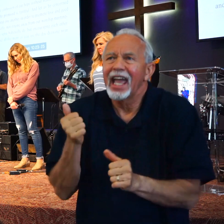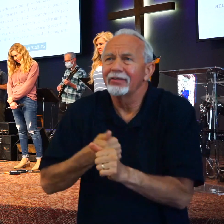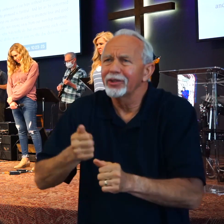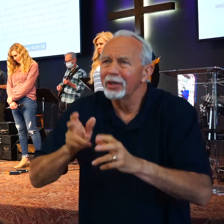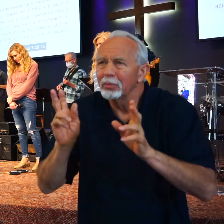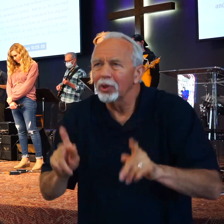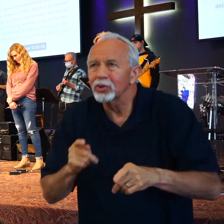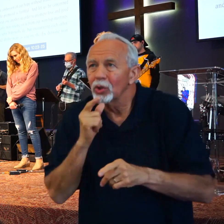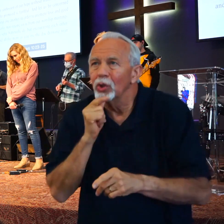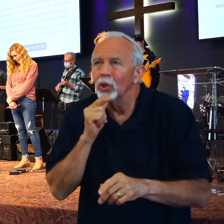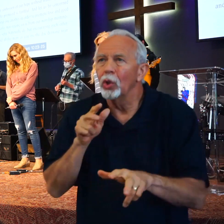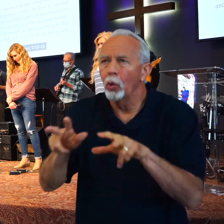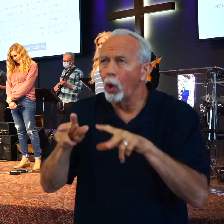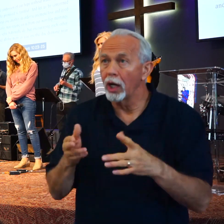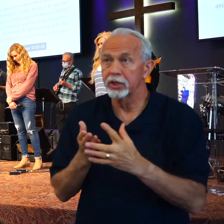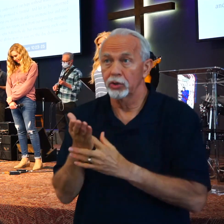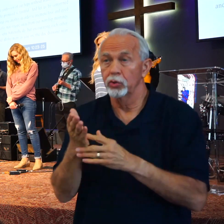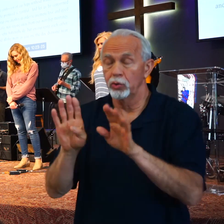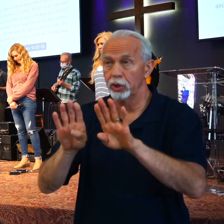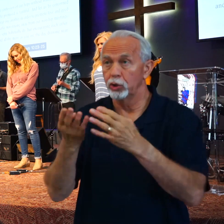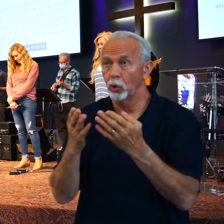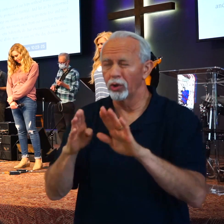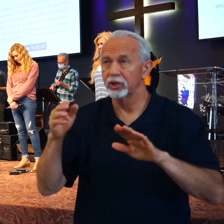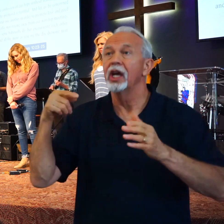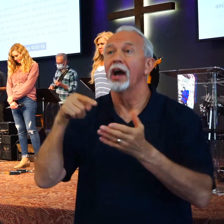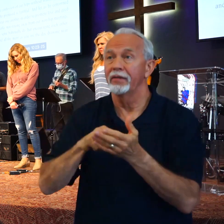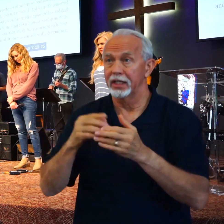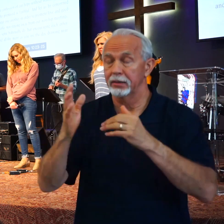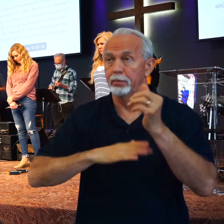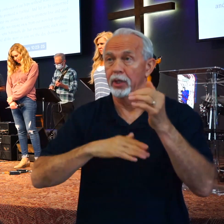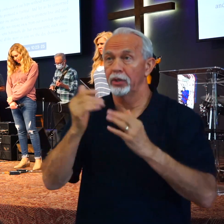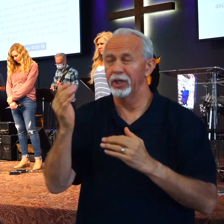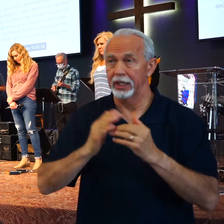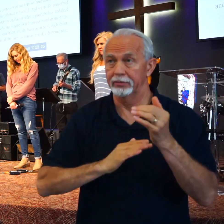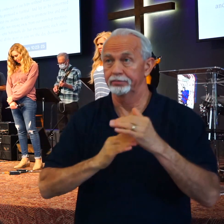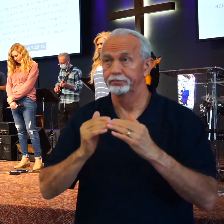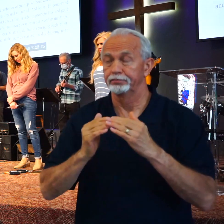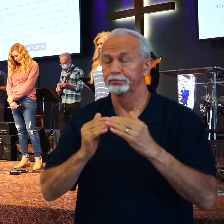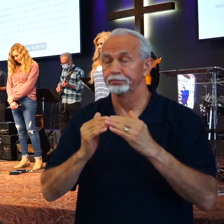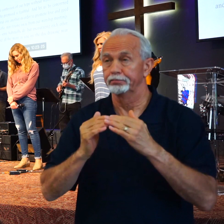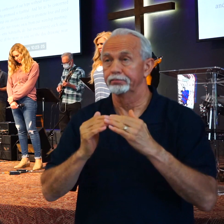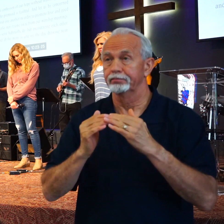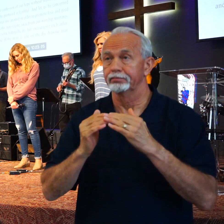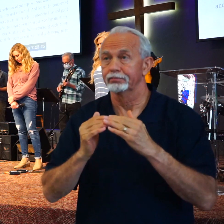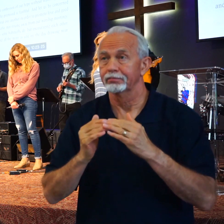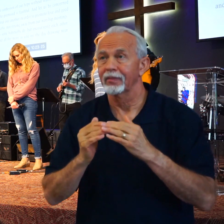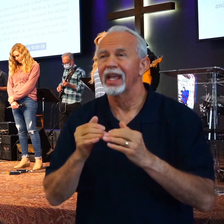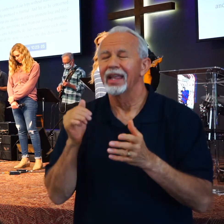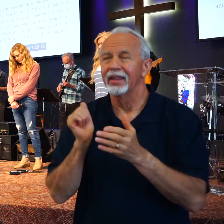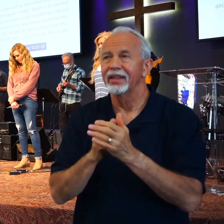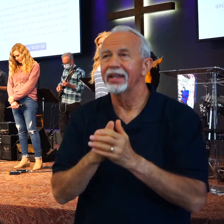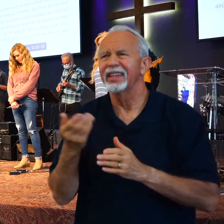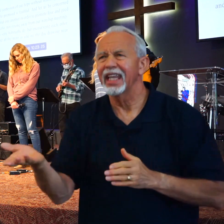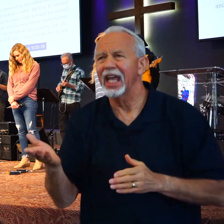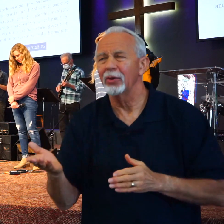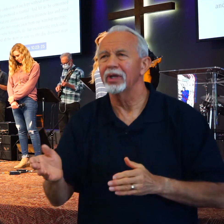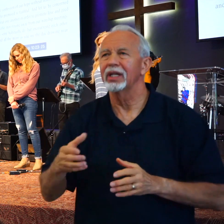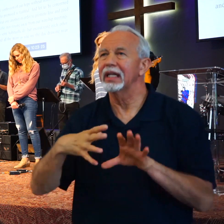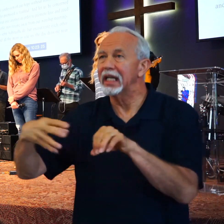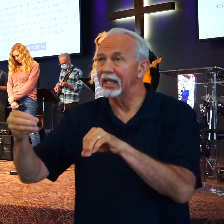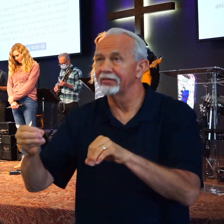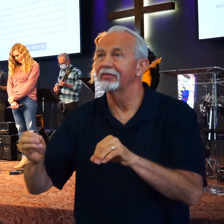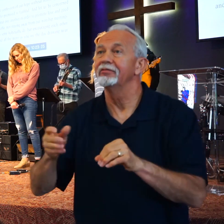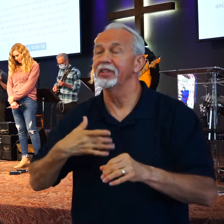person who walks through the doors of this building where Canyons Church meets, that they would leave here